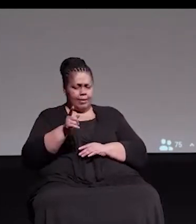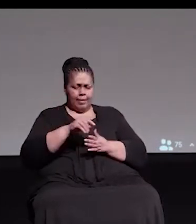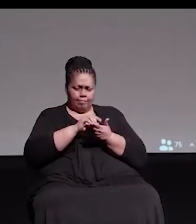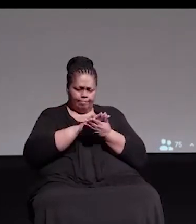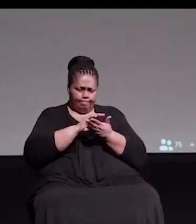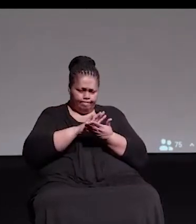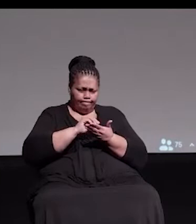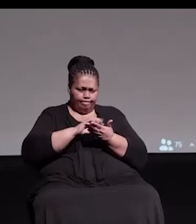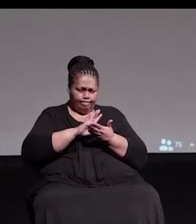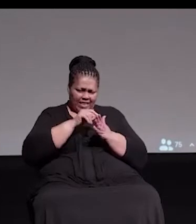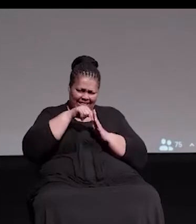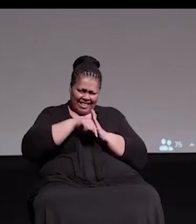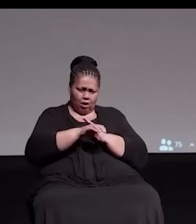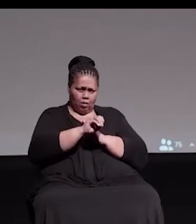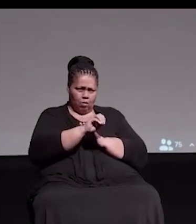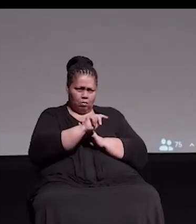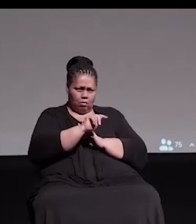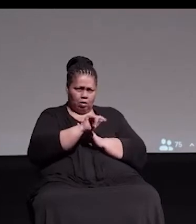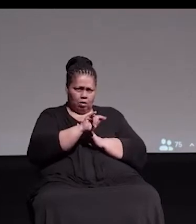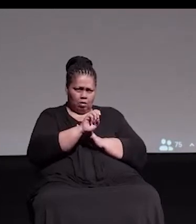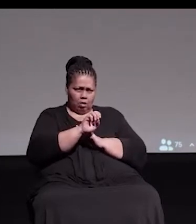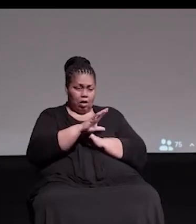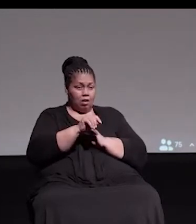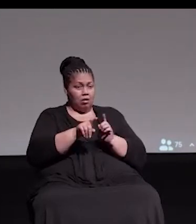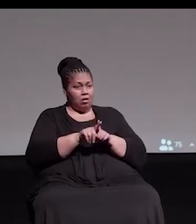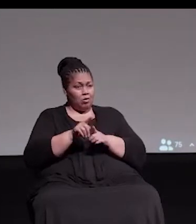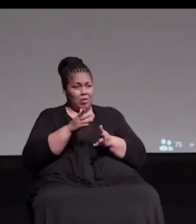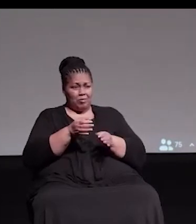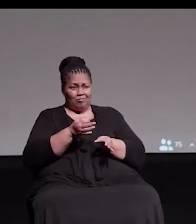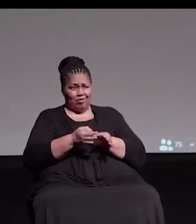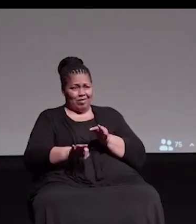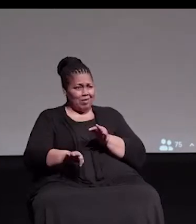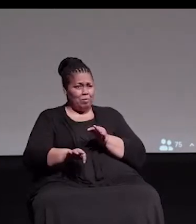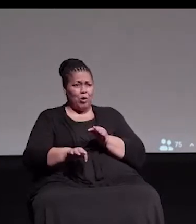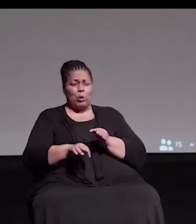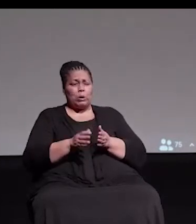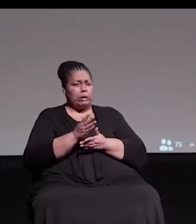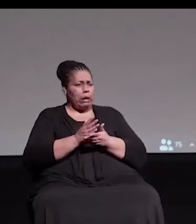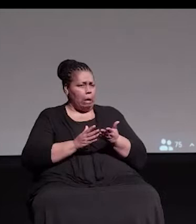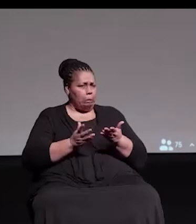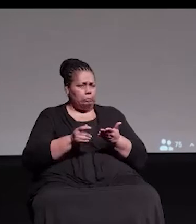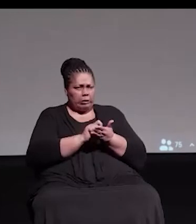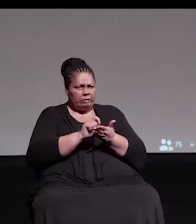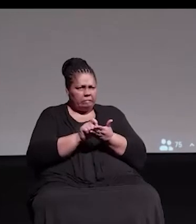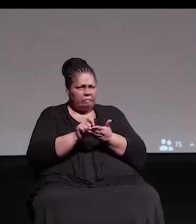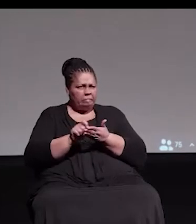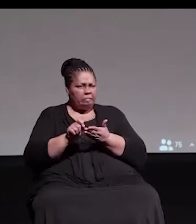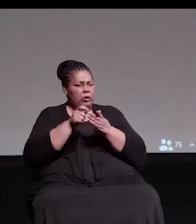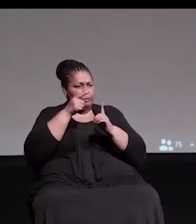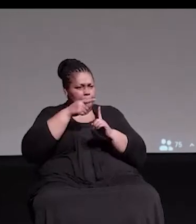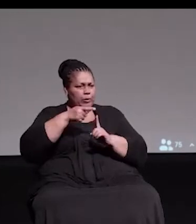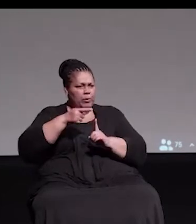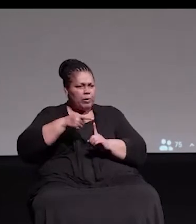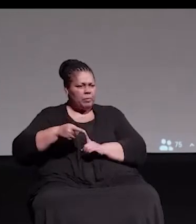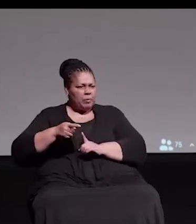detailed outline and maybe even assembled some bites, I don't know, selects of sort of targets where we